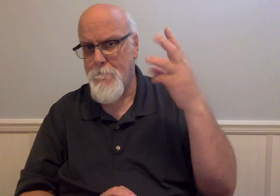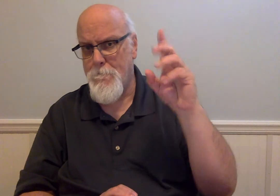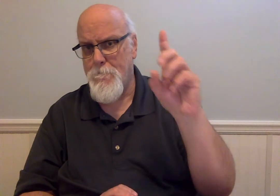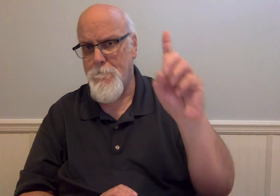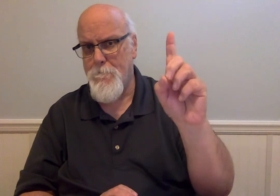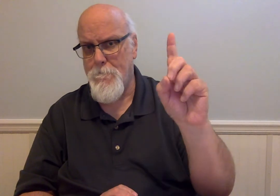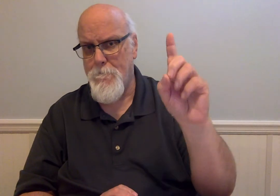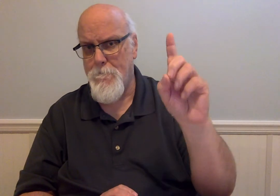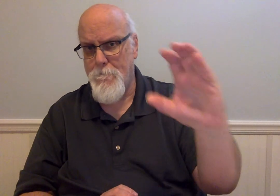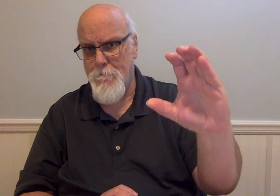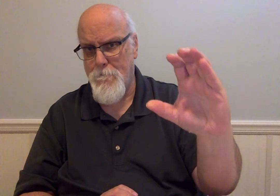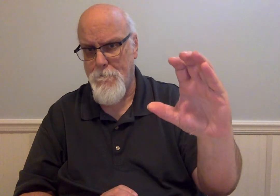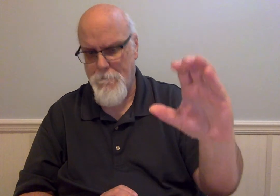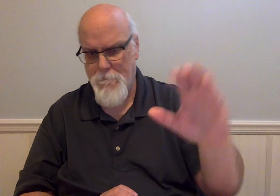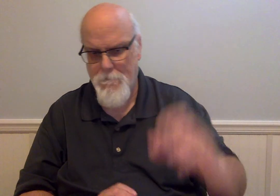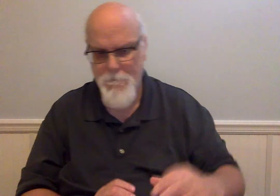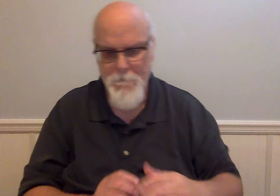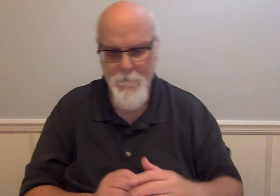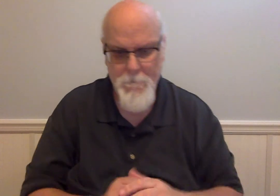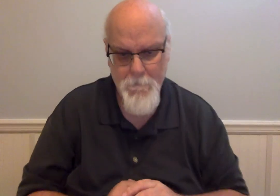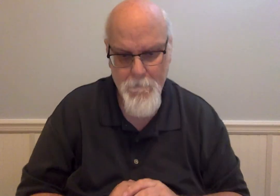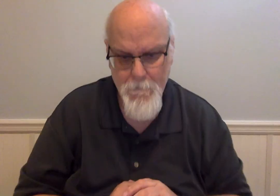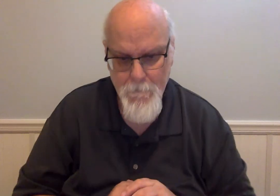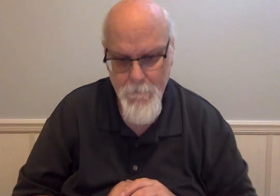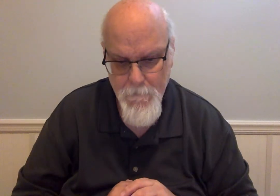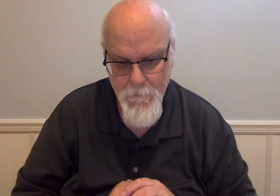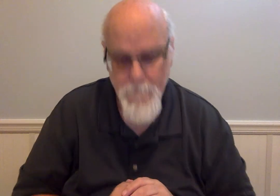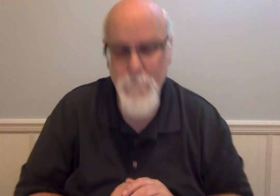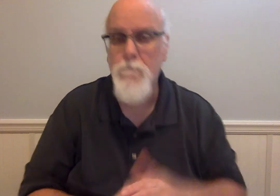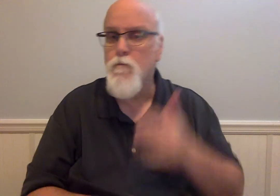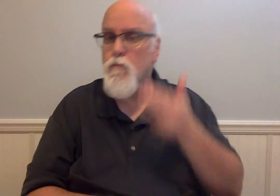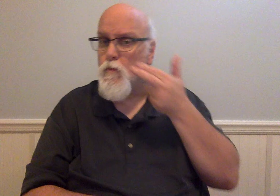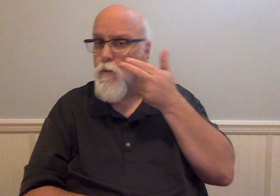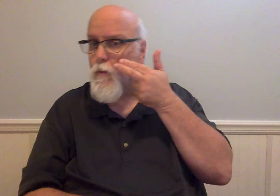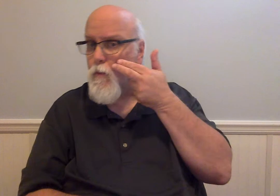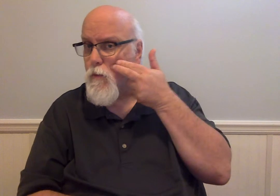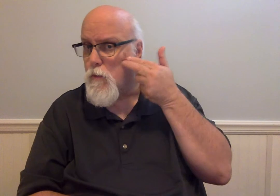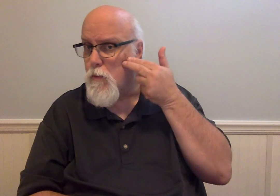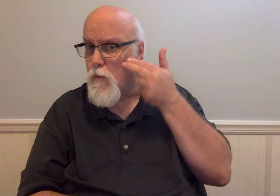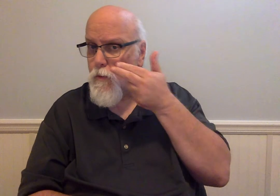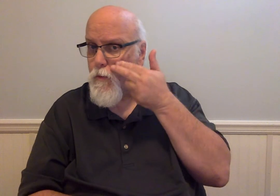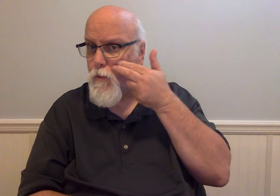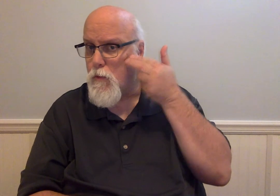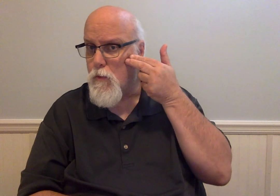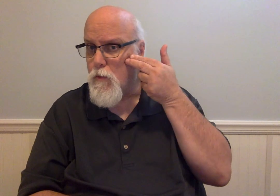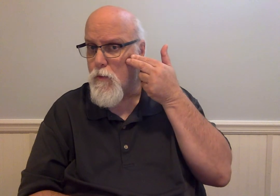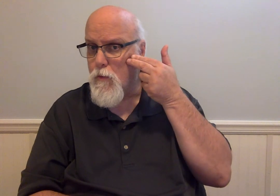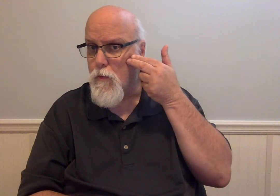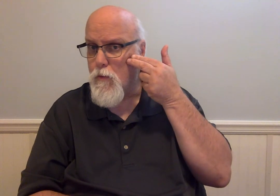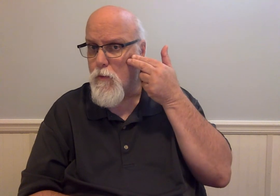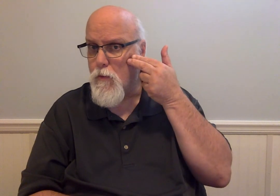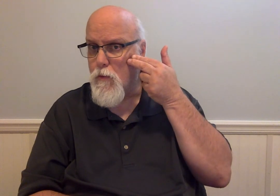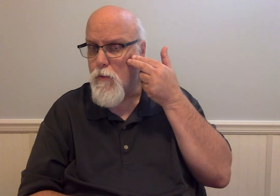Washington, D.C. So W comes off your shoulder, and then you do D.C. Laurent Clair is like an H that